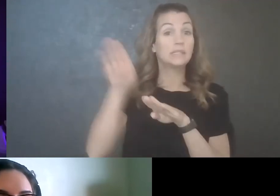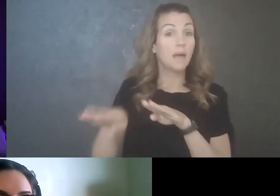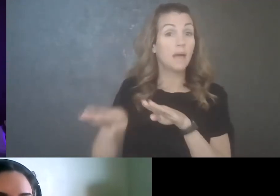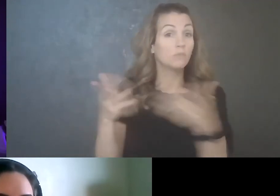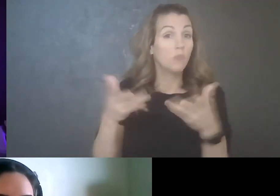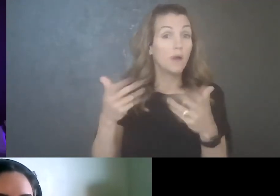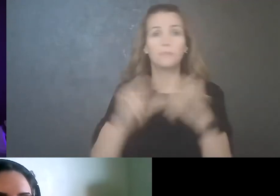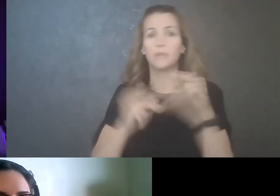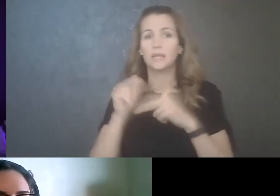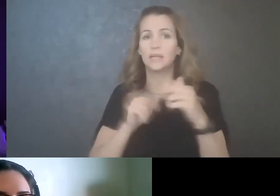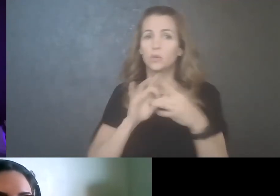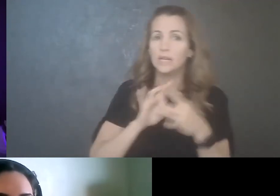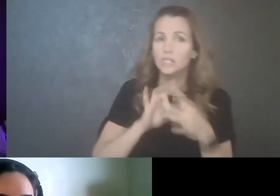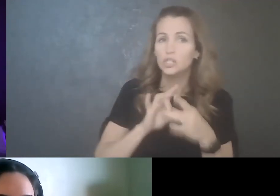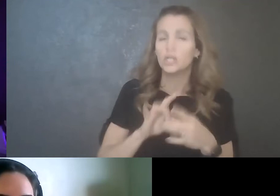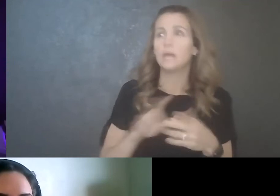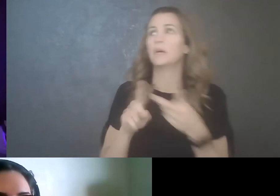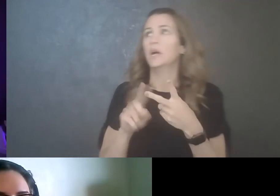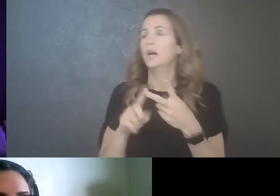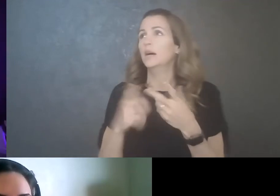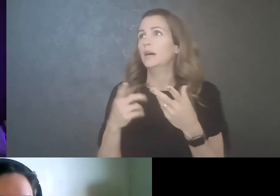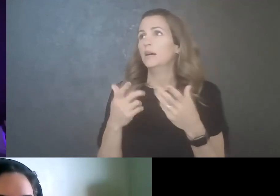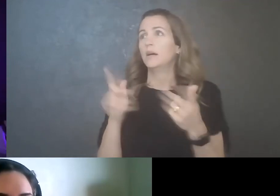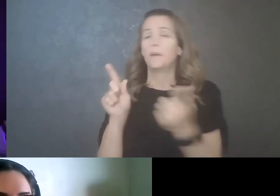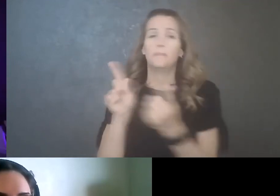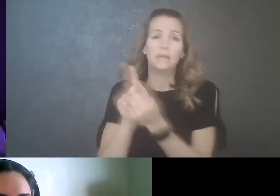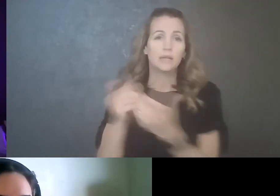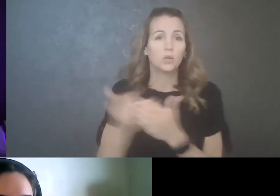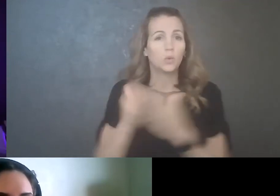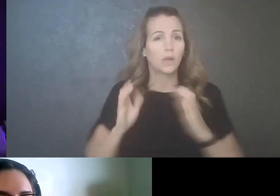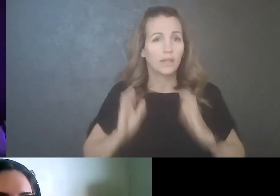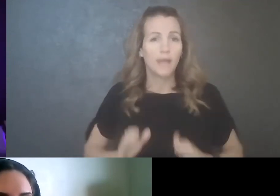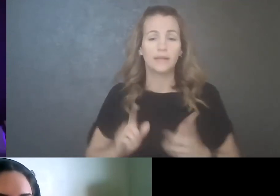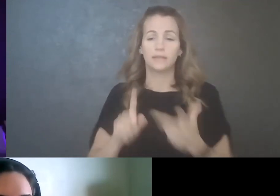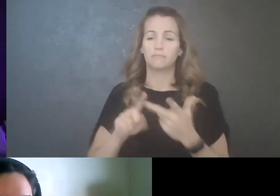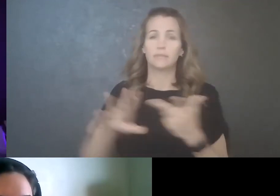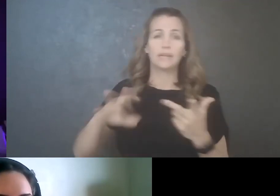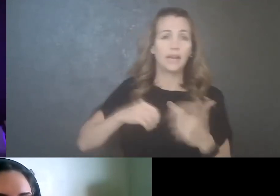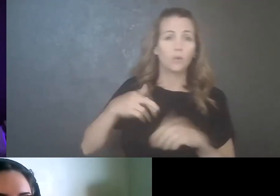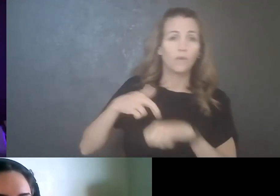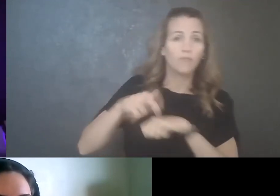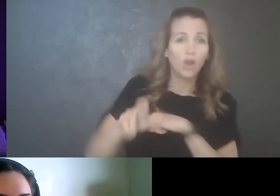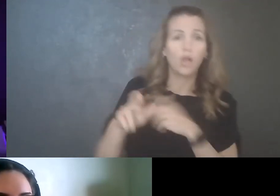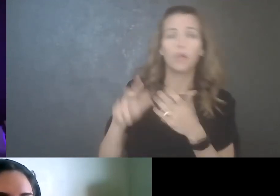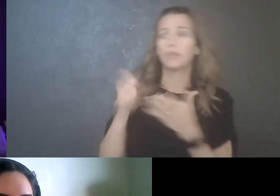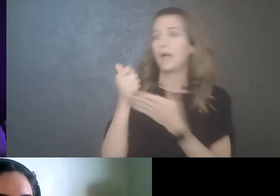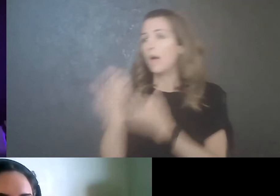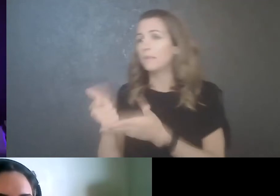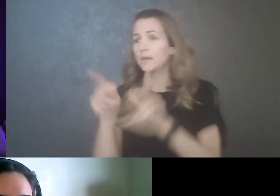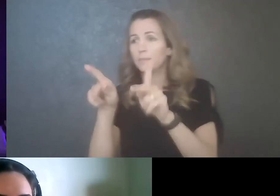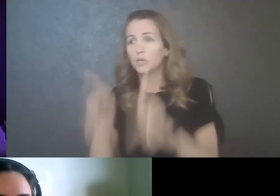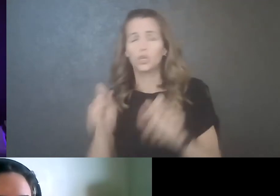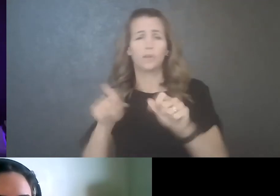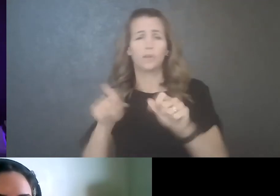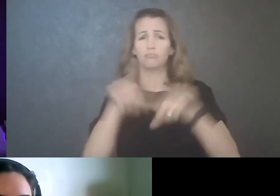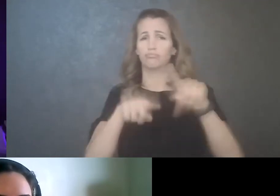The first step could be, meeting that new client, getting that referral, helping that person. That could be that first step. It could be so many different things